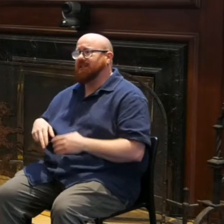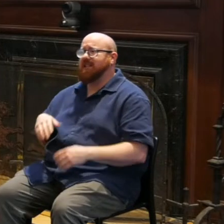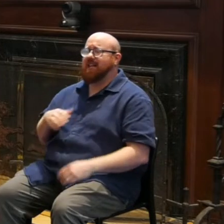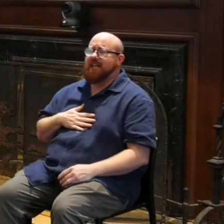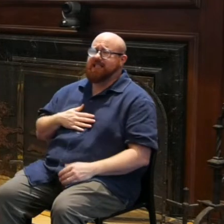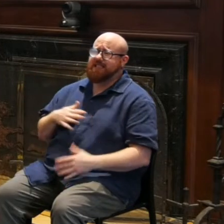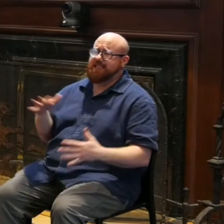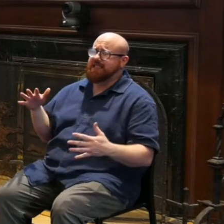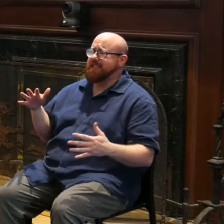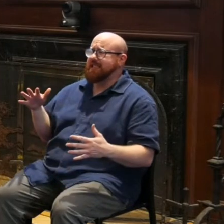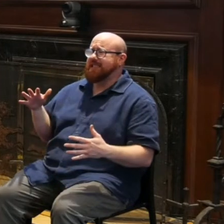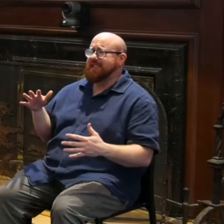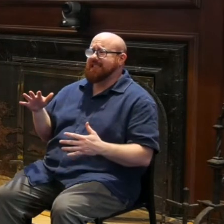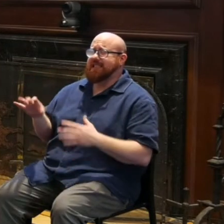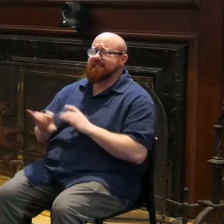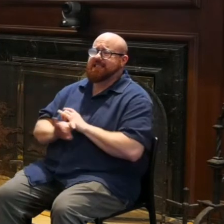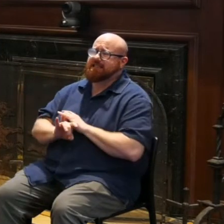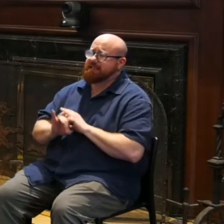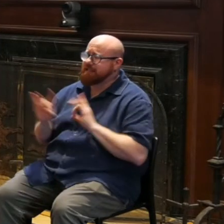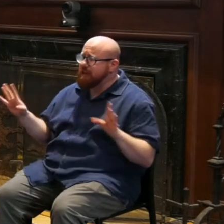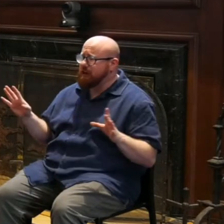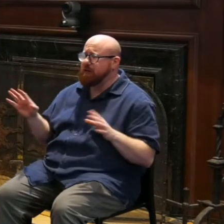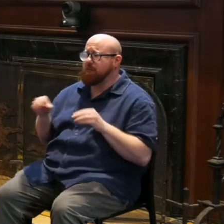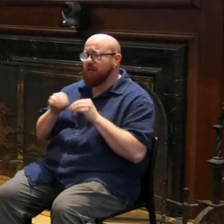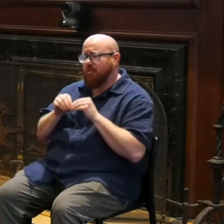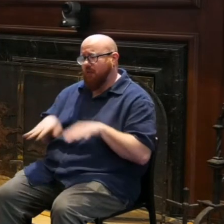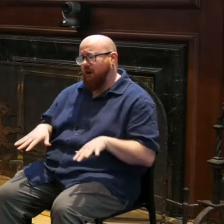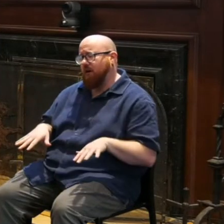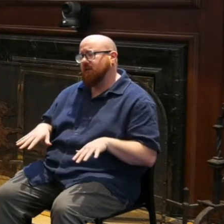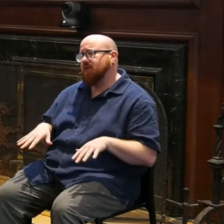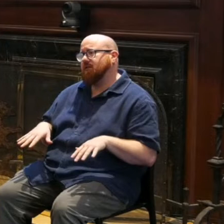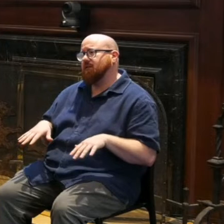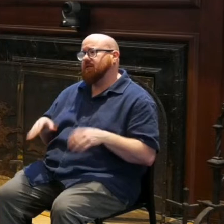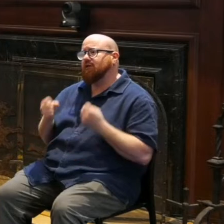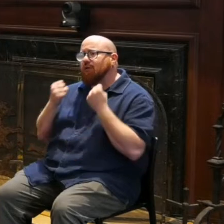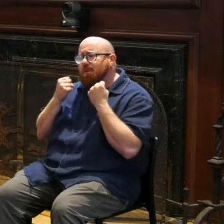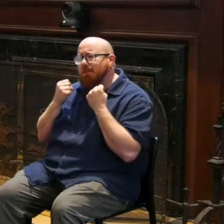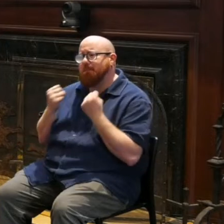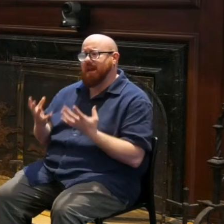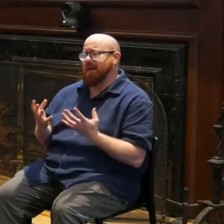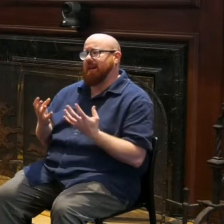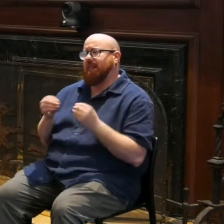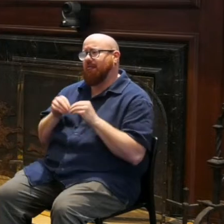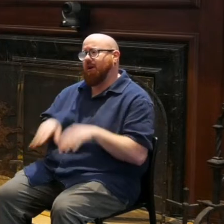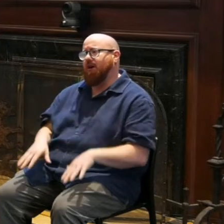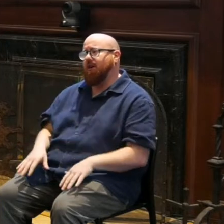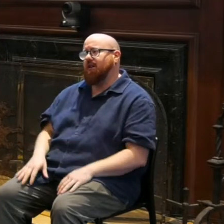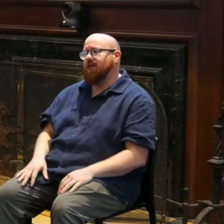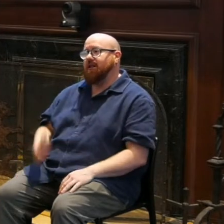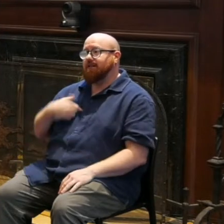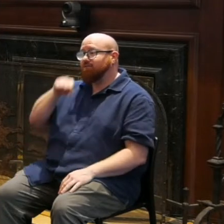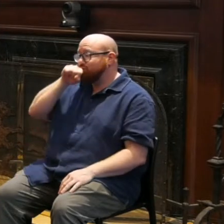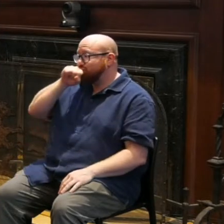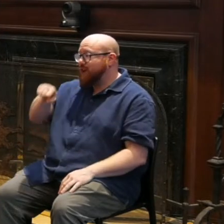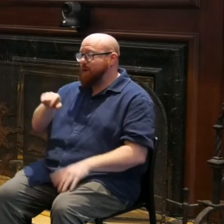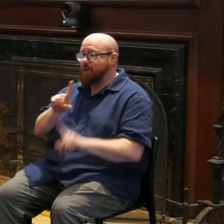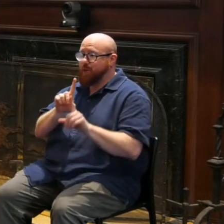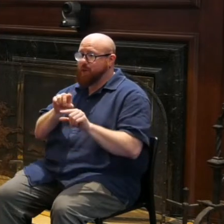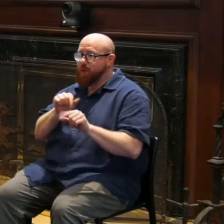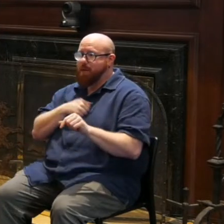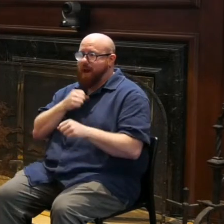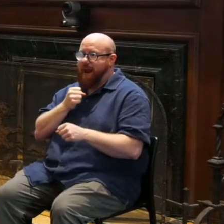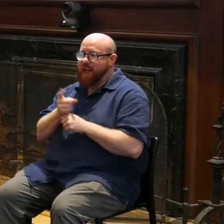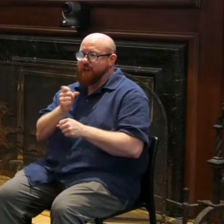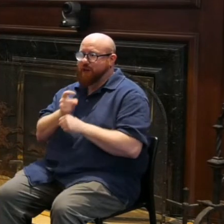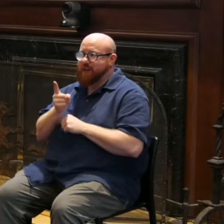losses, so many losses. I loved going to my annual physical and having